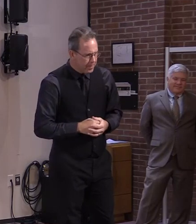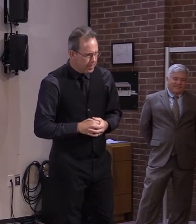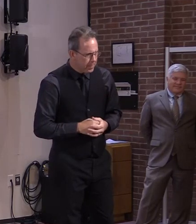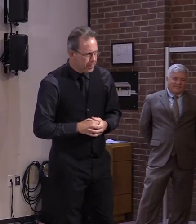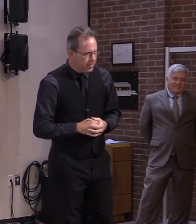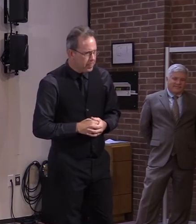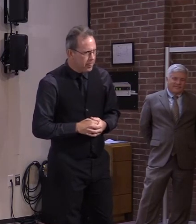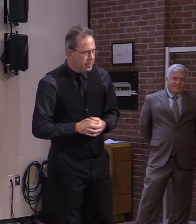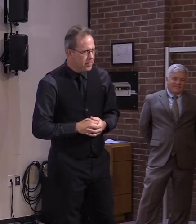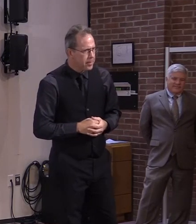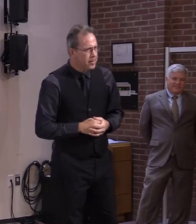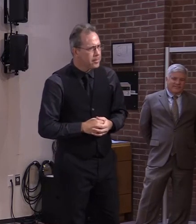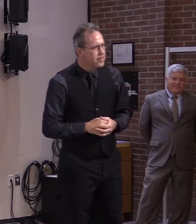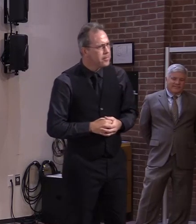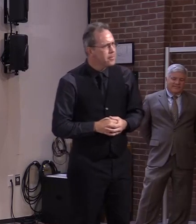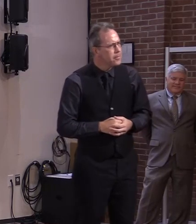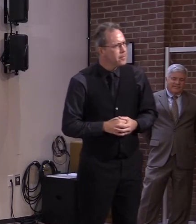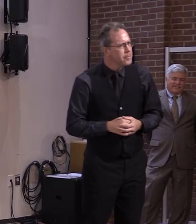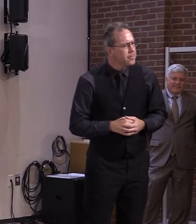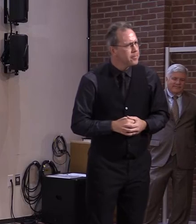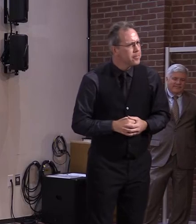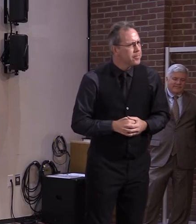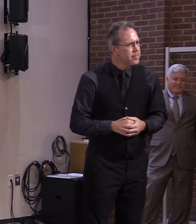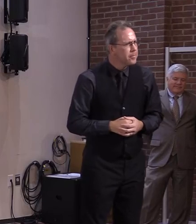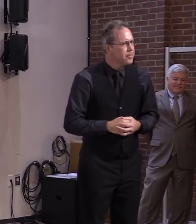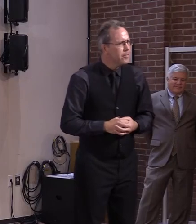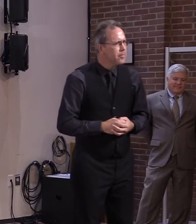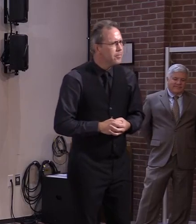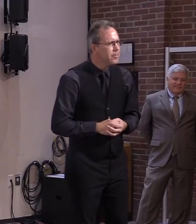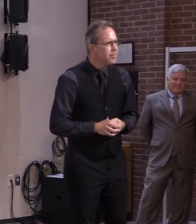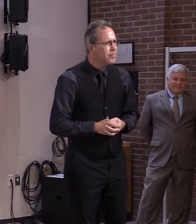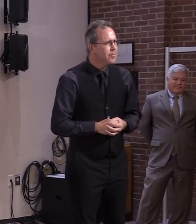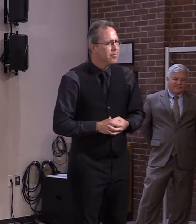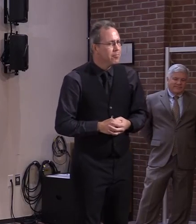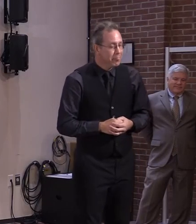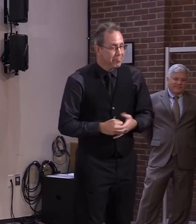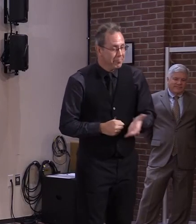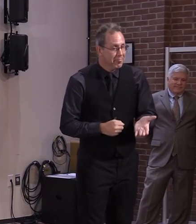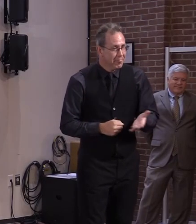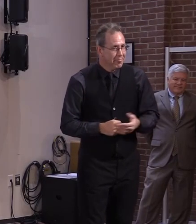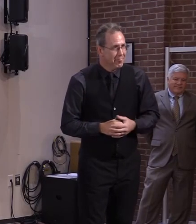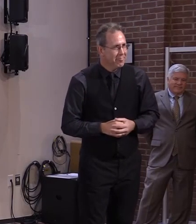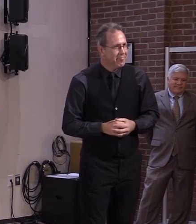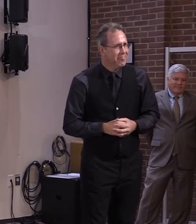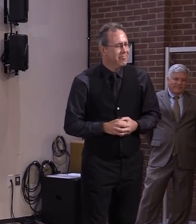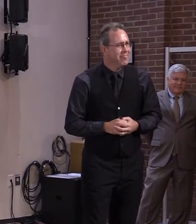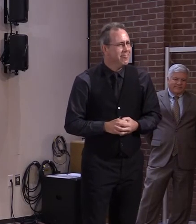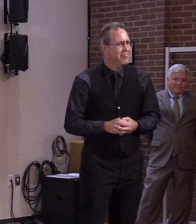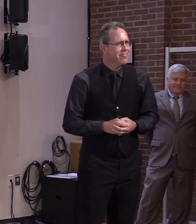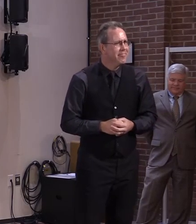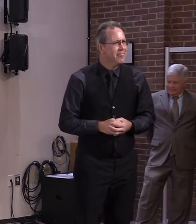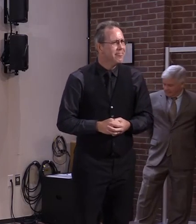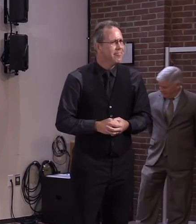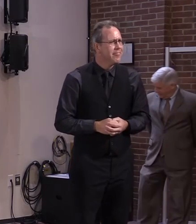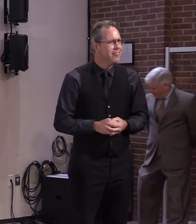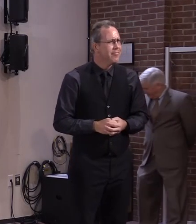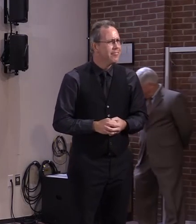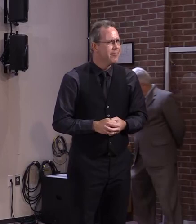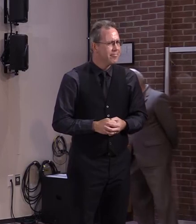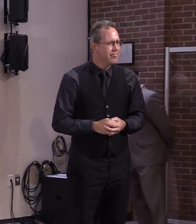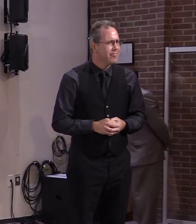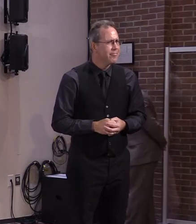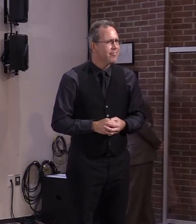Hi, thank you for taking my question. I just want to follow up on the computer glitch issue that's been addressed